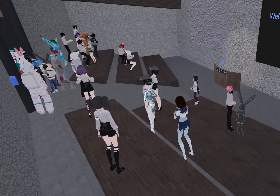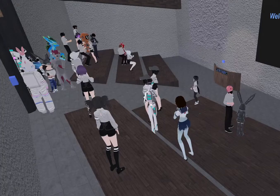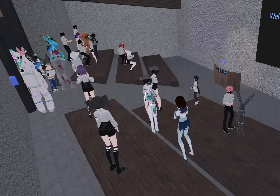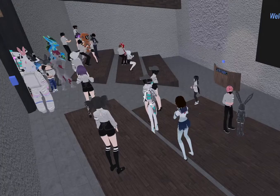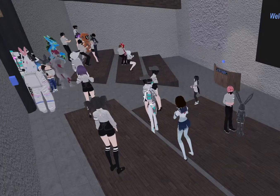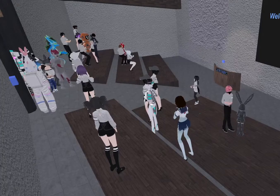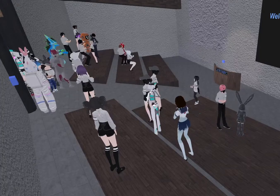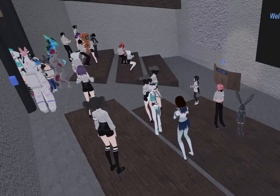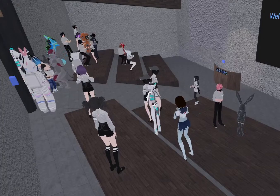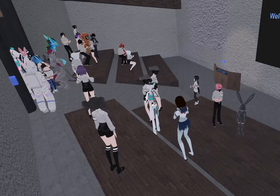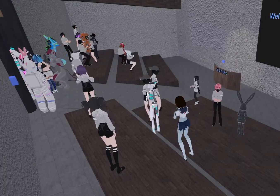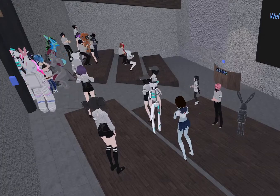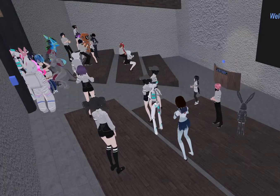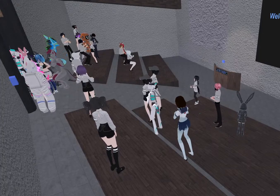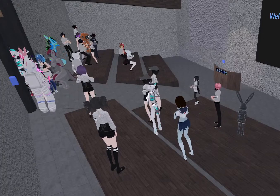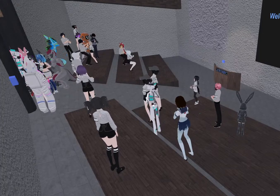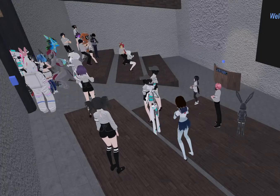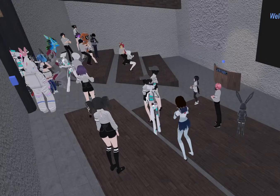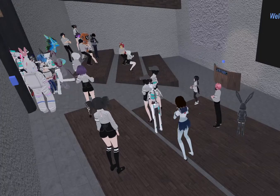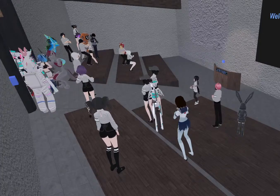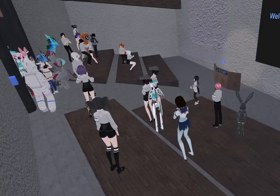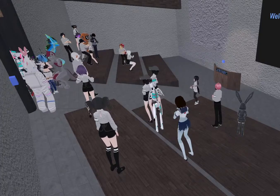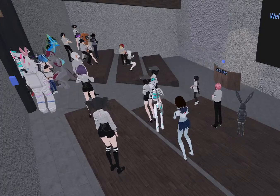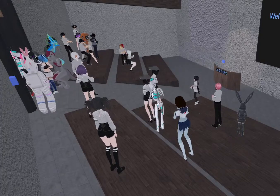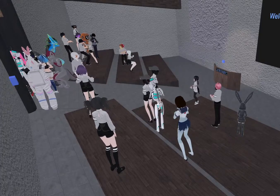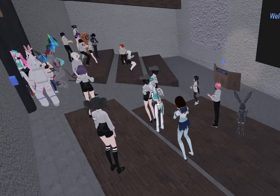And most of it is All you need in your bad head is the knowledge. teeth.